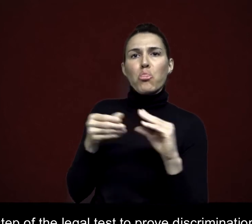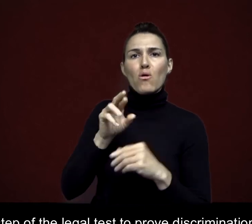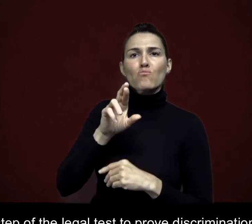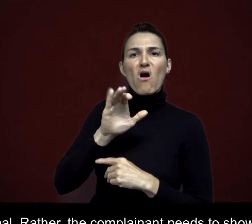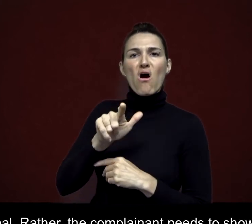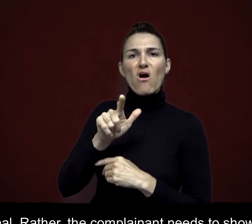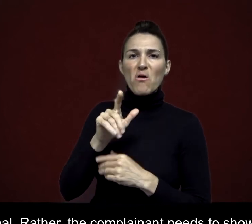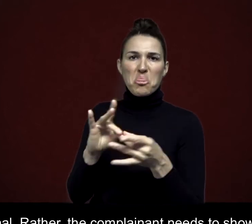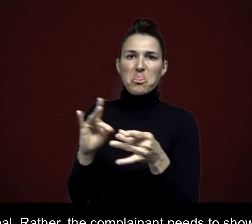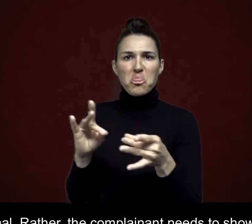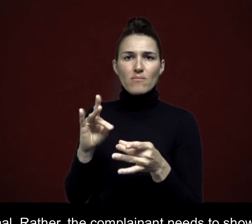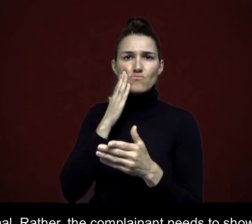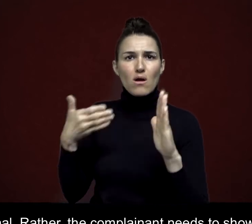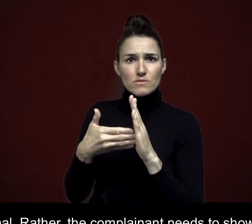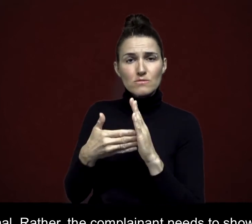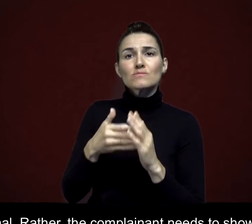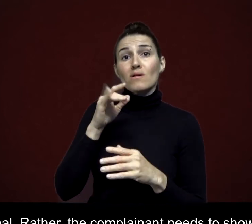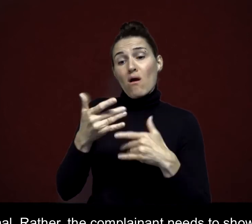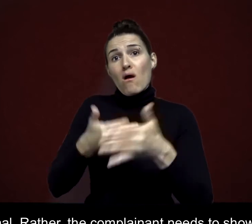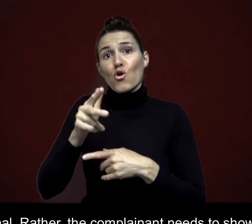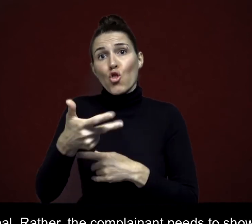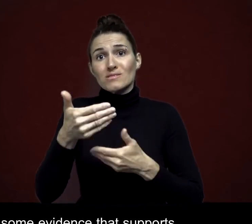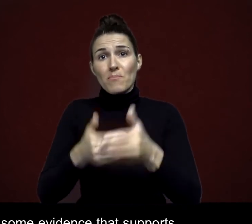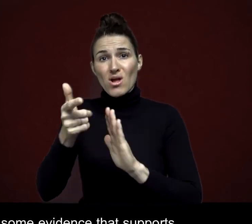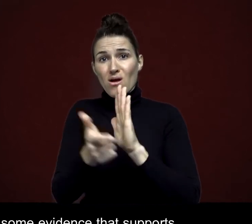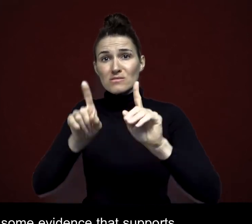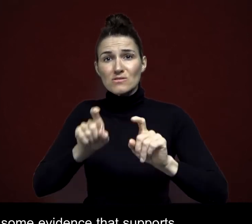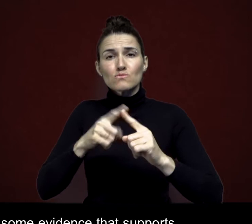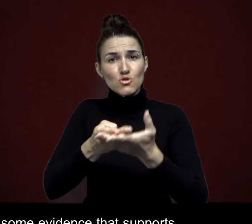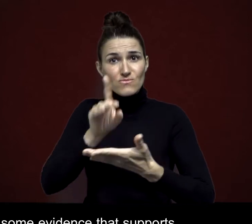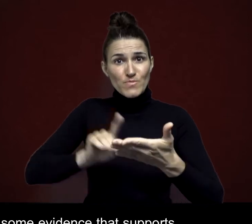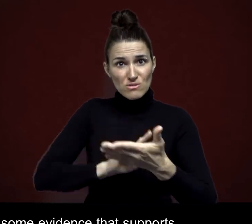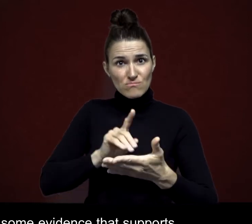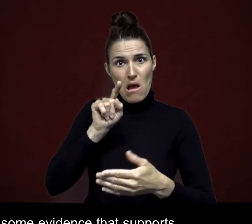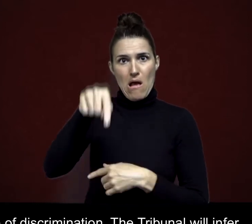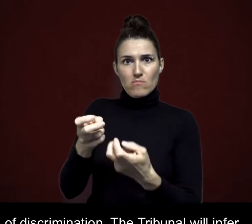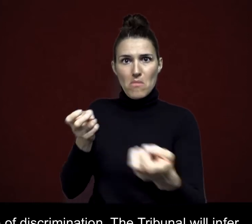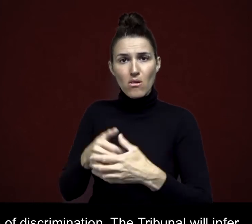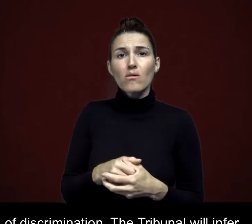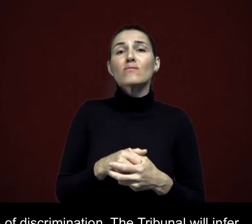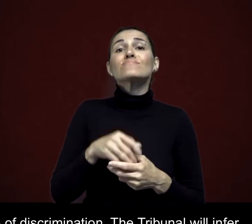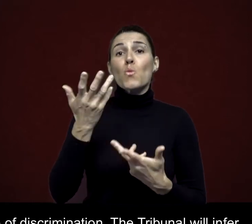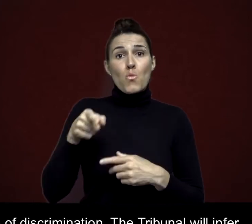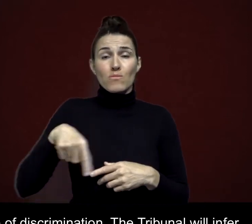discrimination at the tribunal. Rather, the complainant needs to show that there is some evidence that supports an inference of